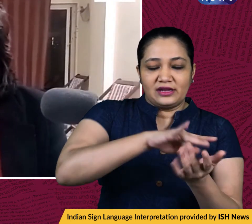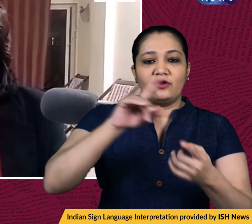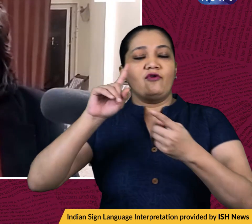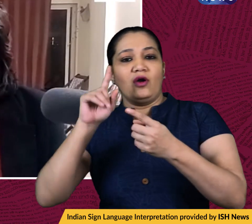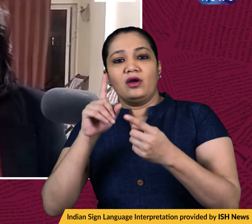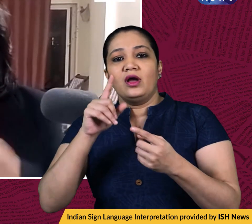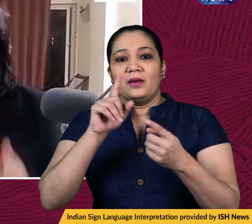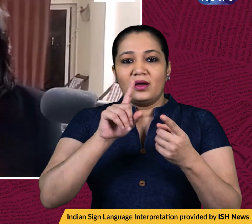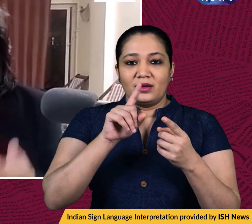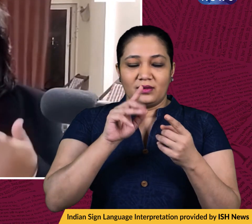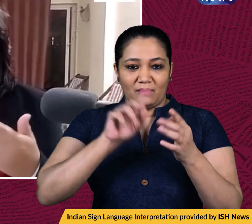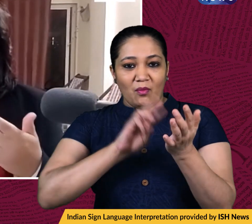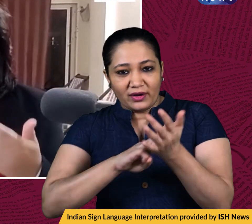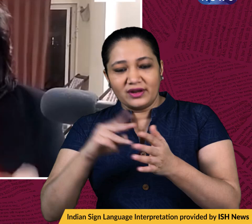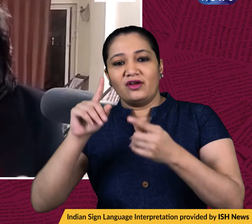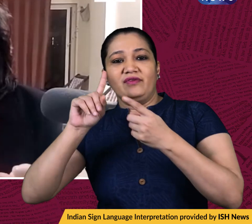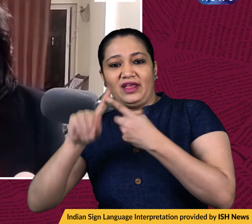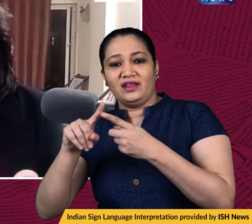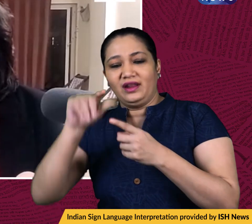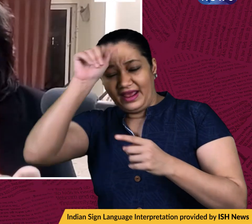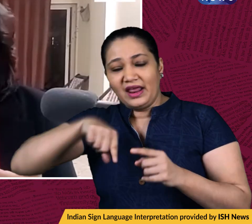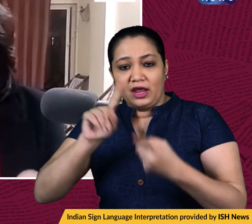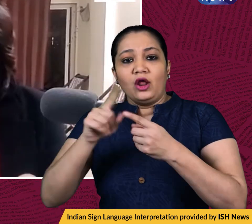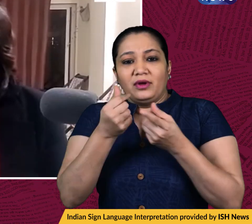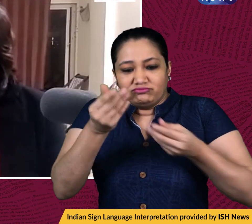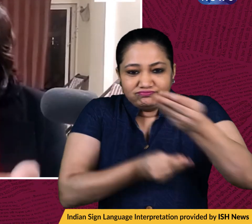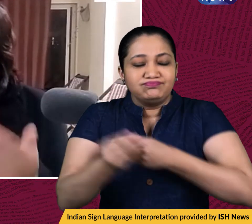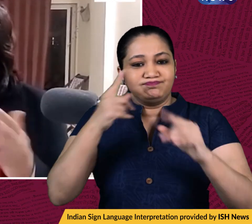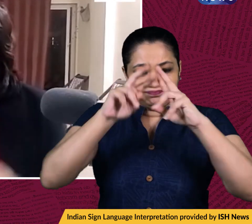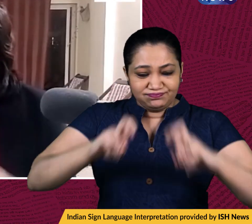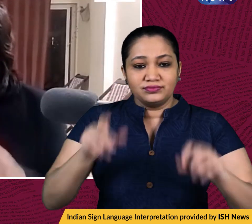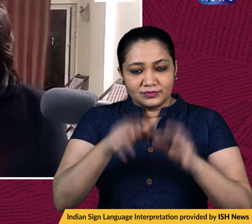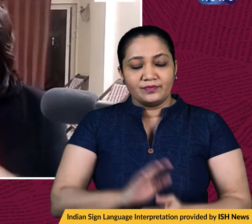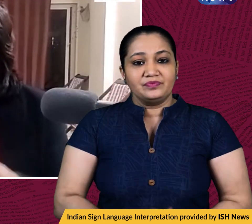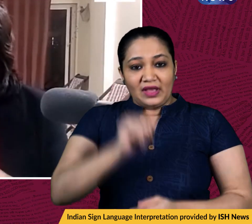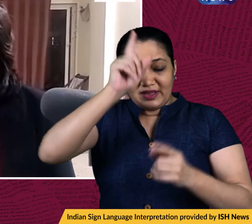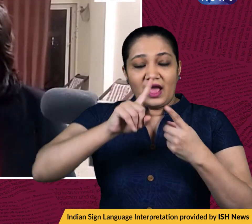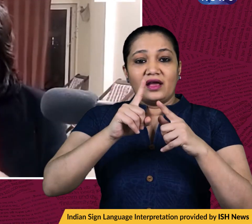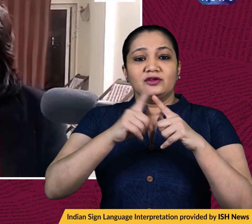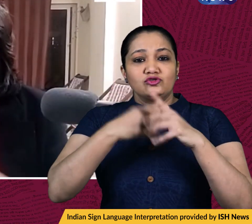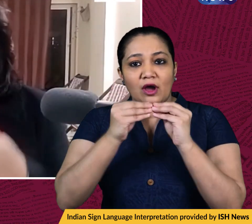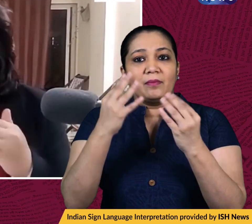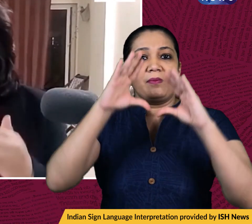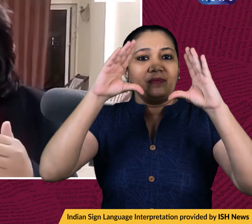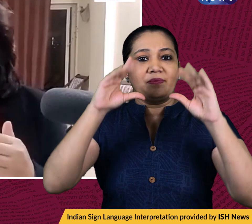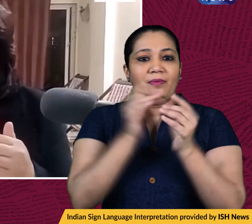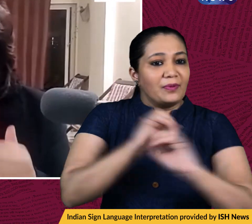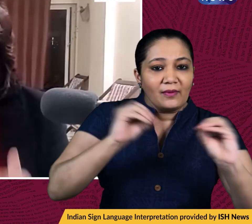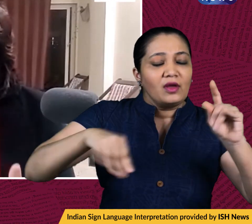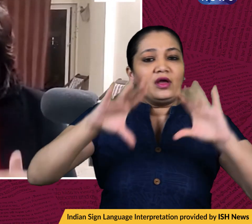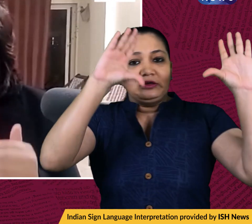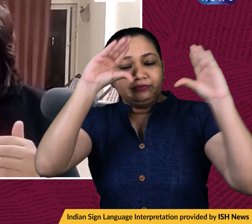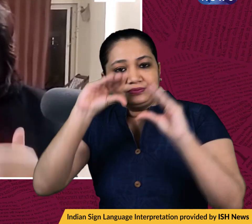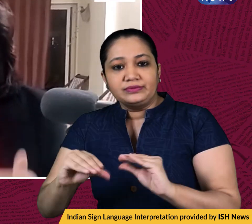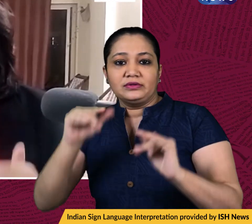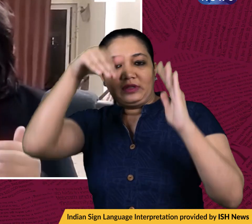of Indian Economy, which looks at the unemployment numbers in the country, India's unemployment rate has witnessed a sharp